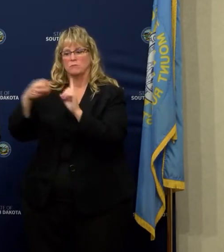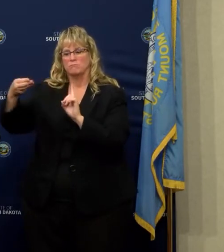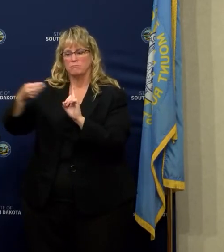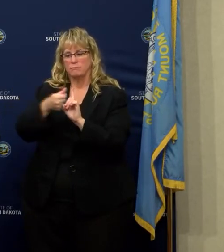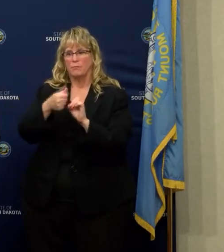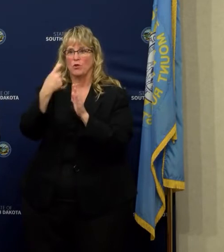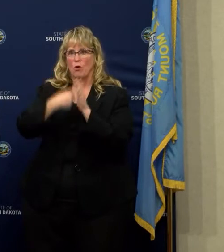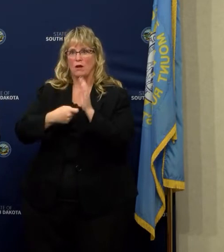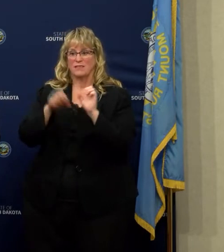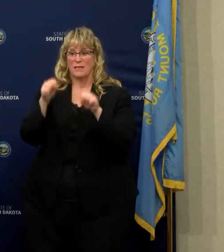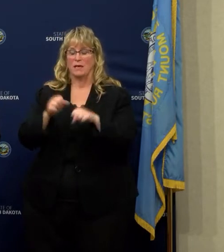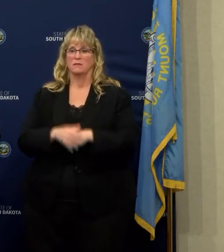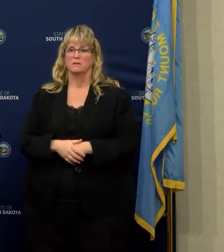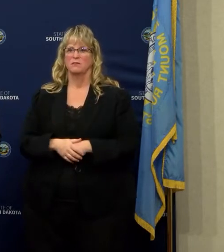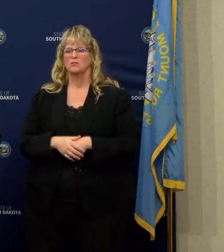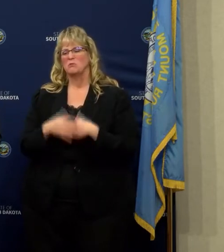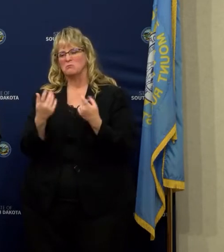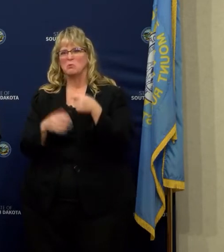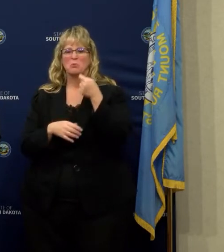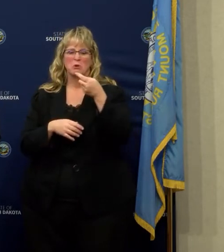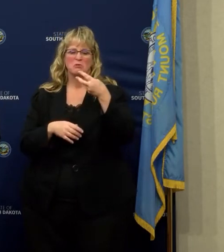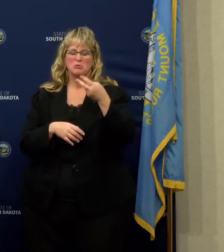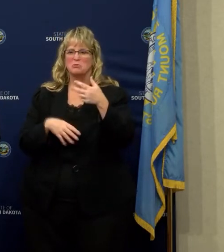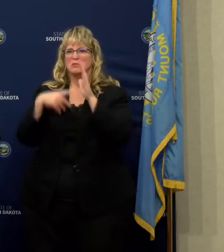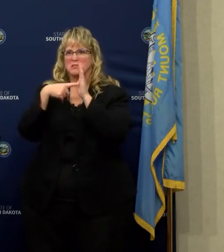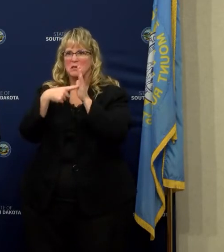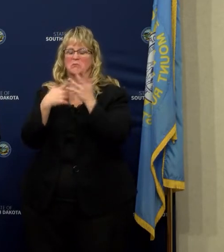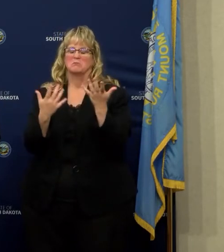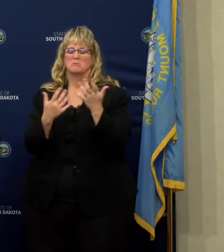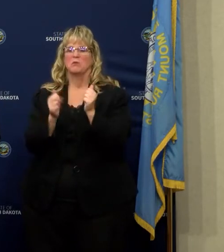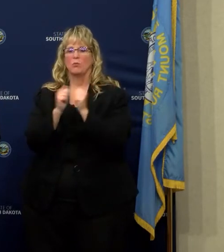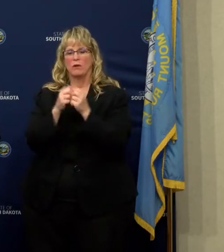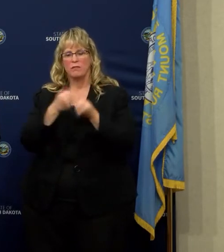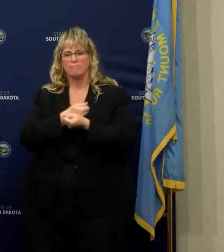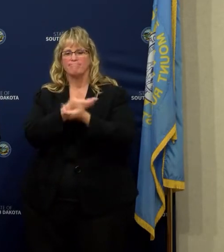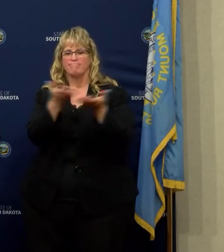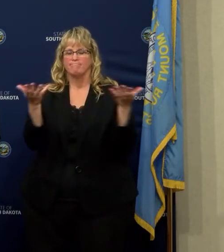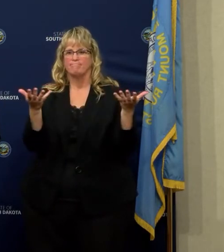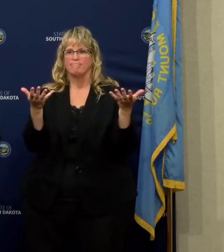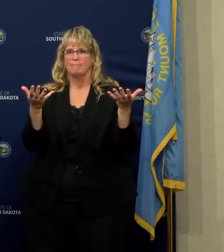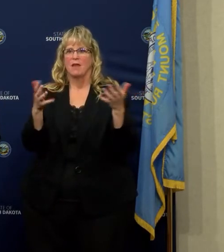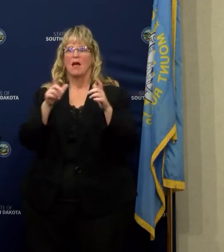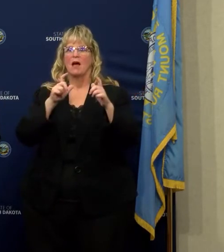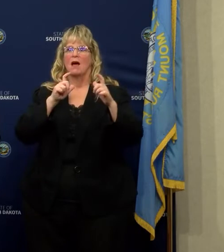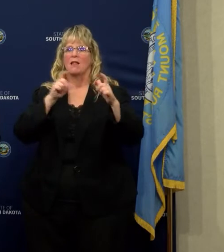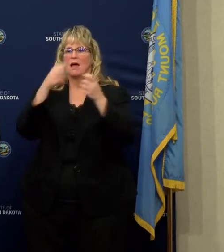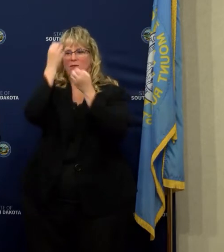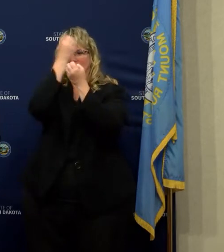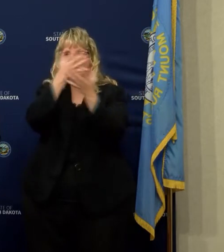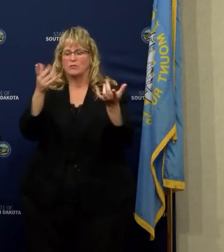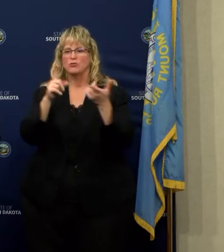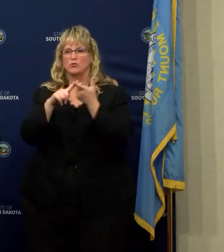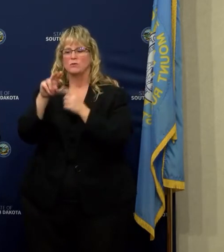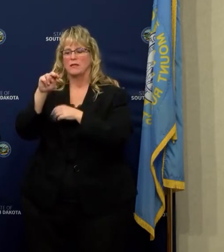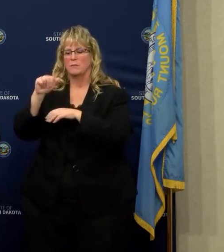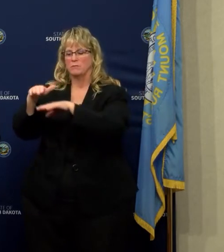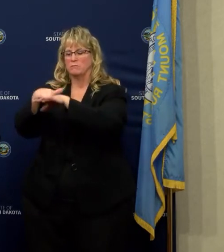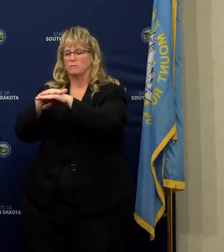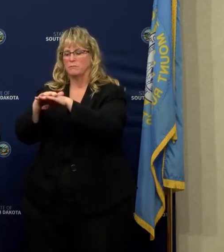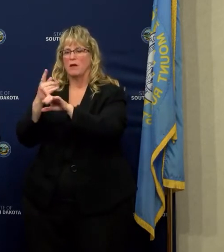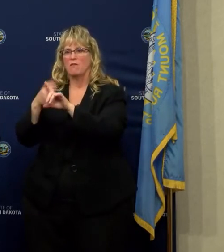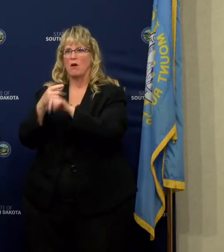reimbursable cost. So those are just a couple of things among disseminating a lot of information to our tribes that come